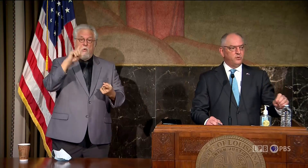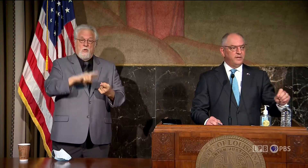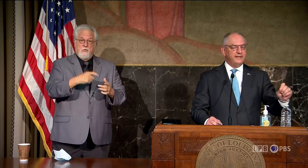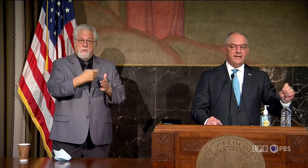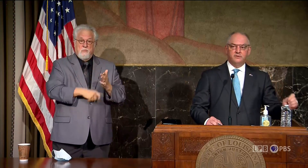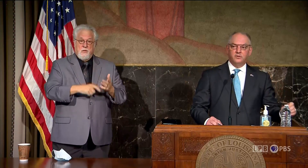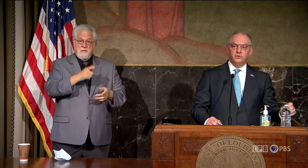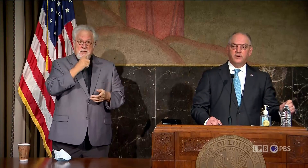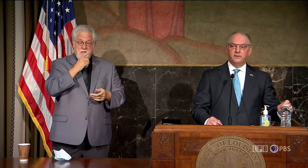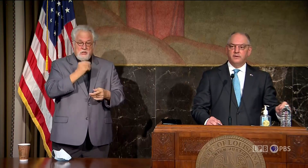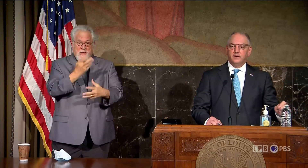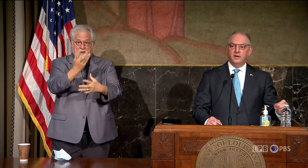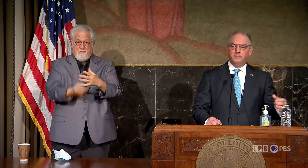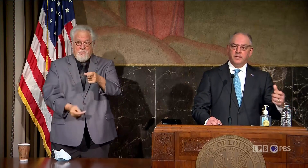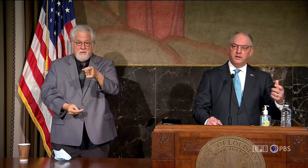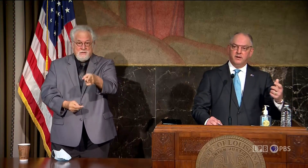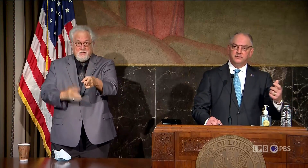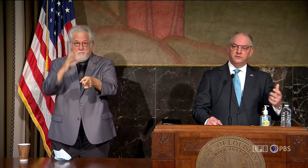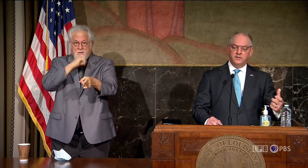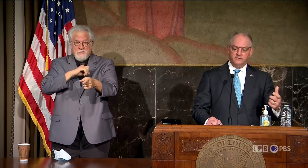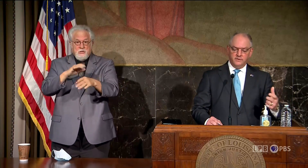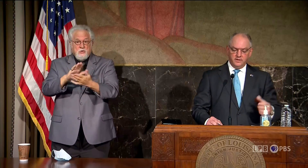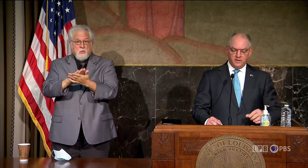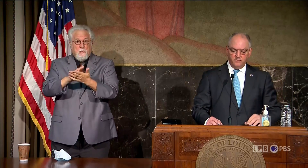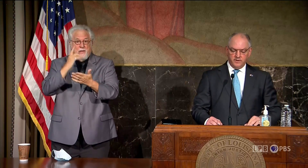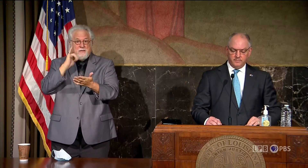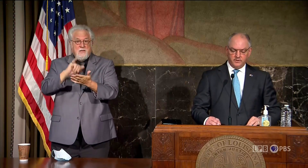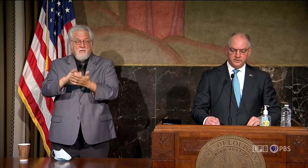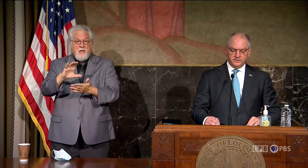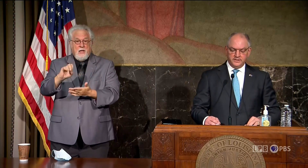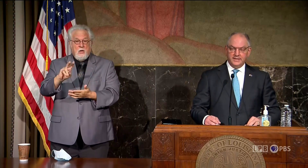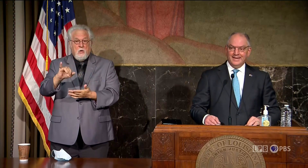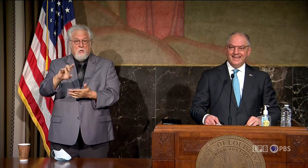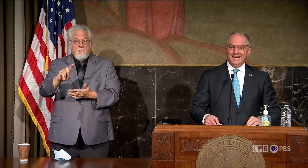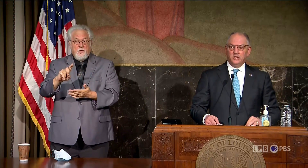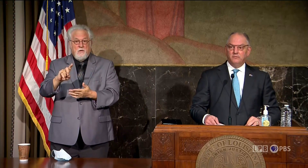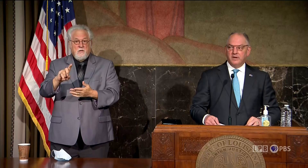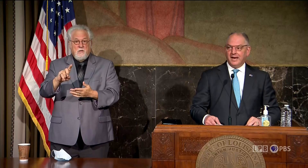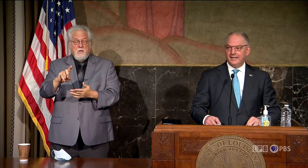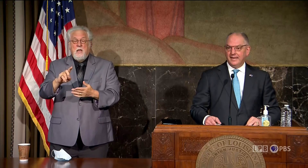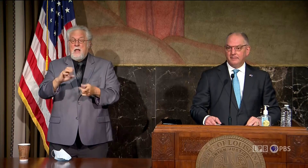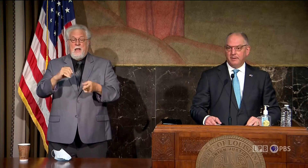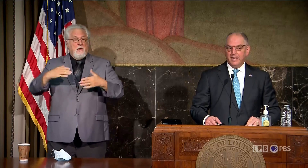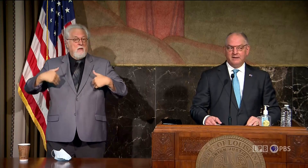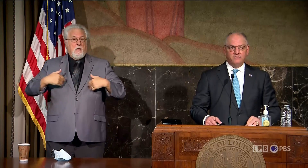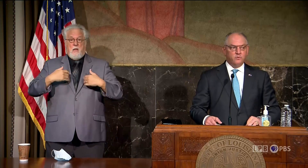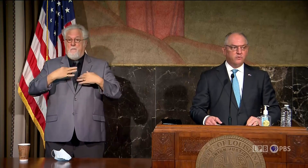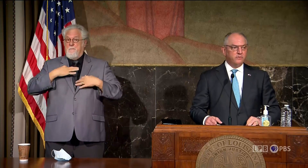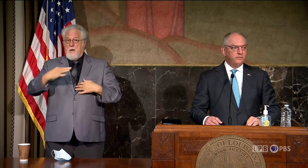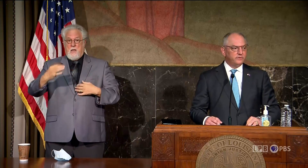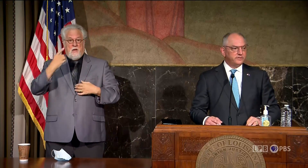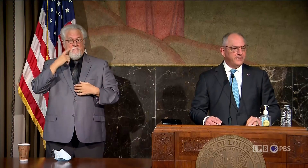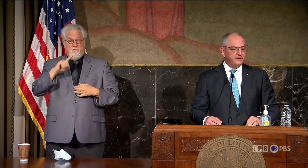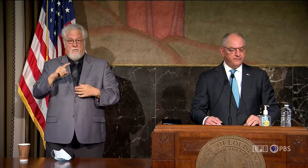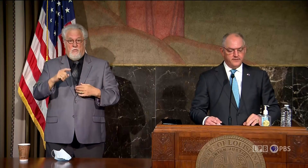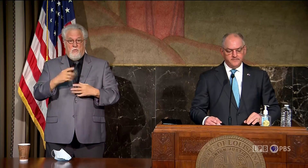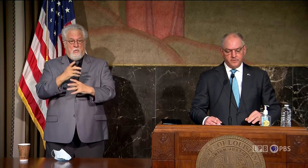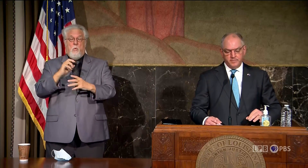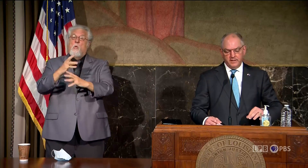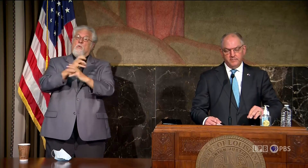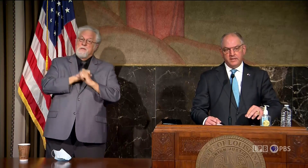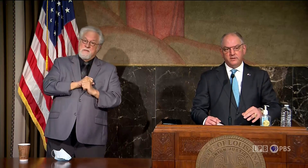miss school in that school year because of the COVID emergency, and you've not yet applied for and